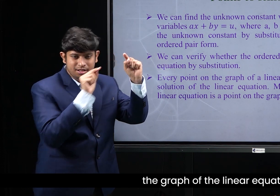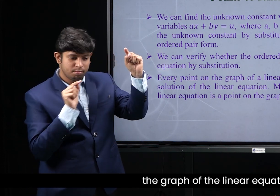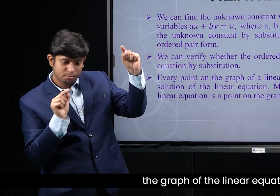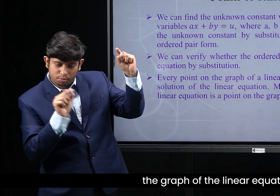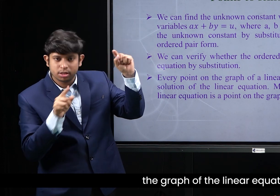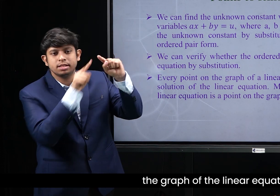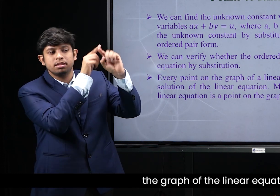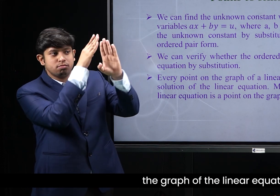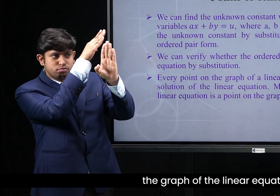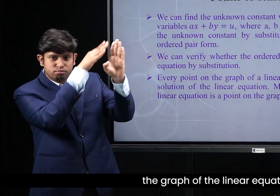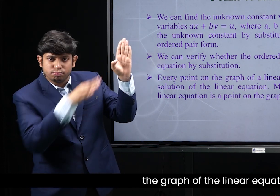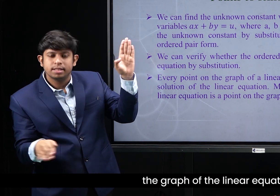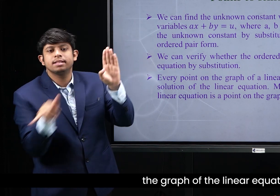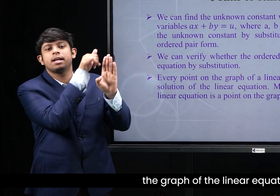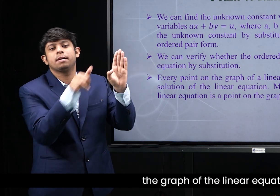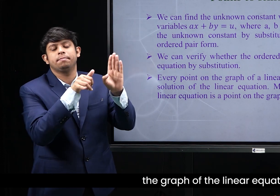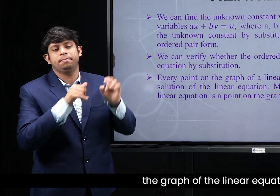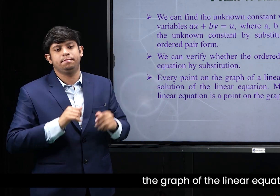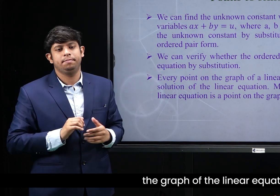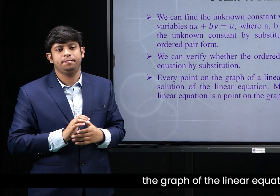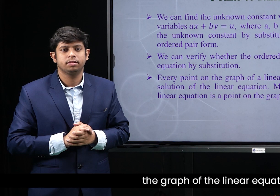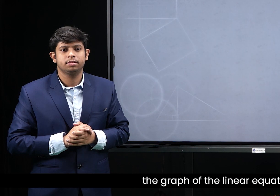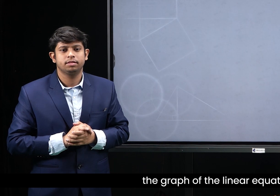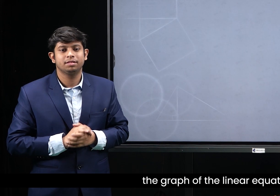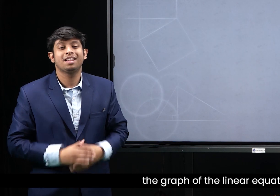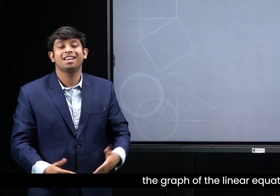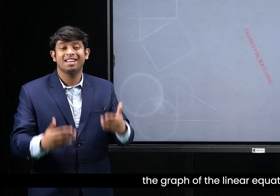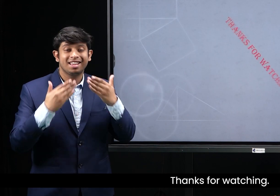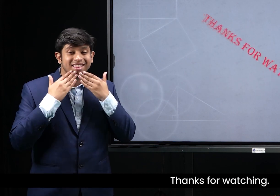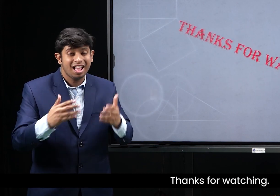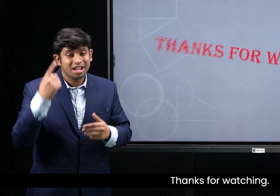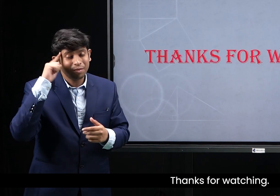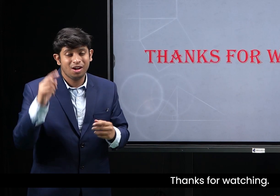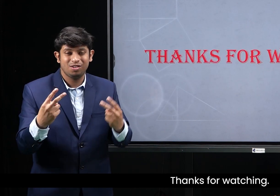Thanks for watching.